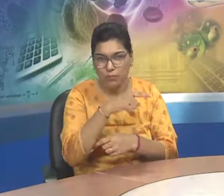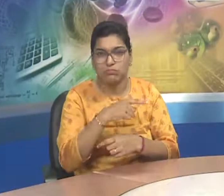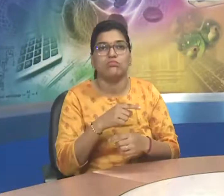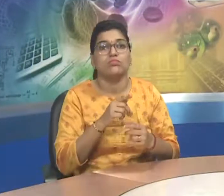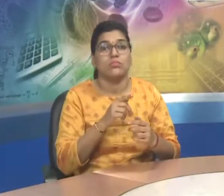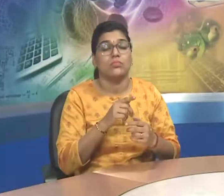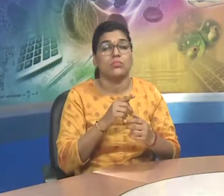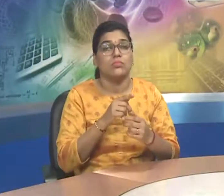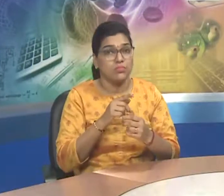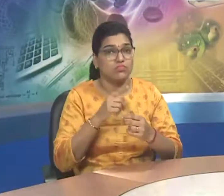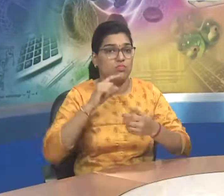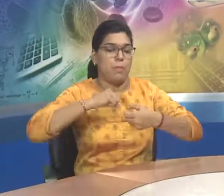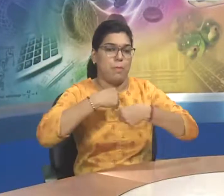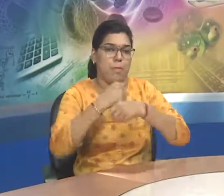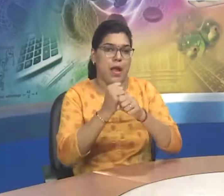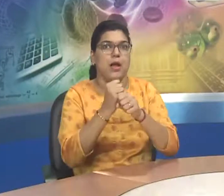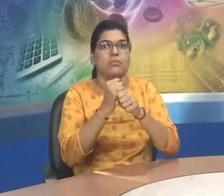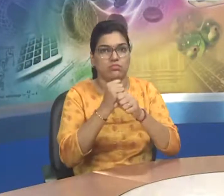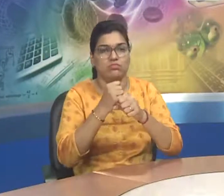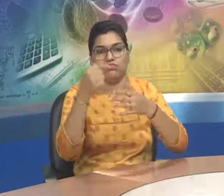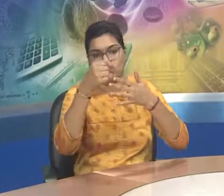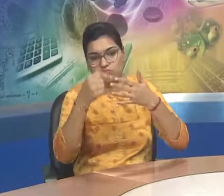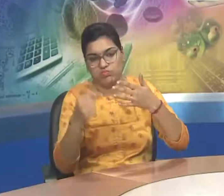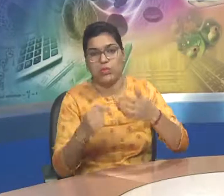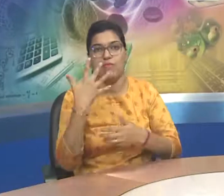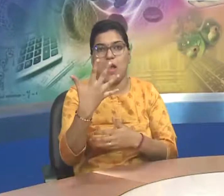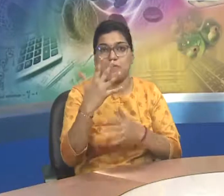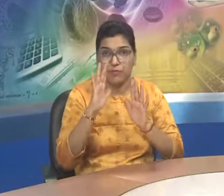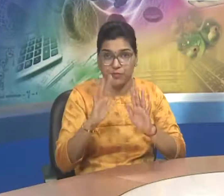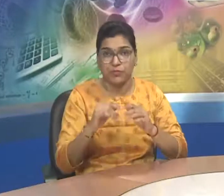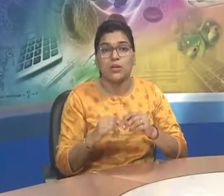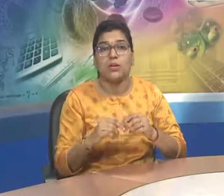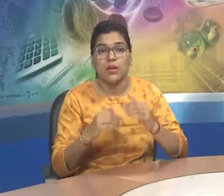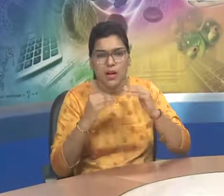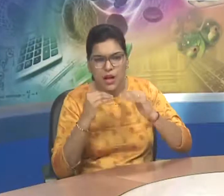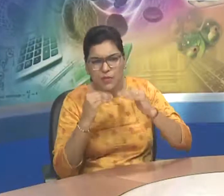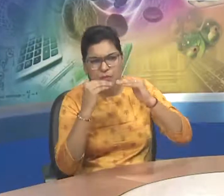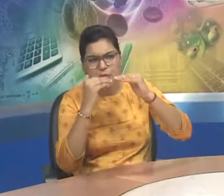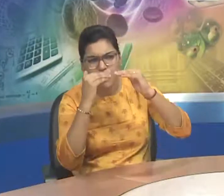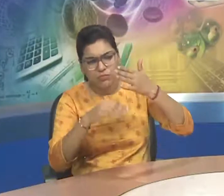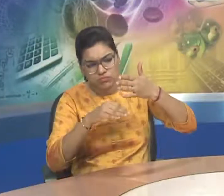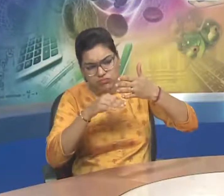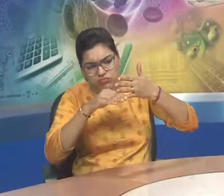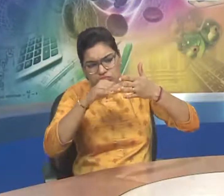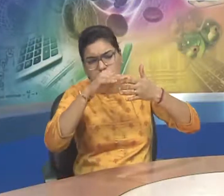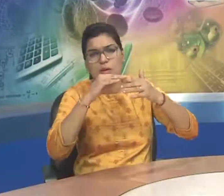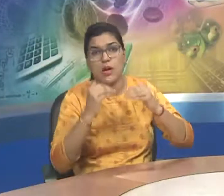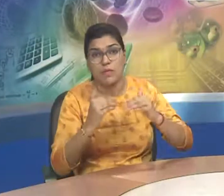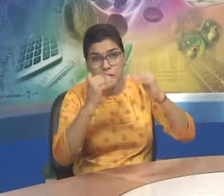It has created a 5-part strategy